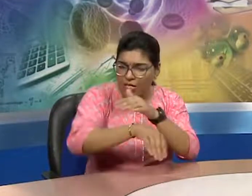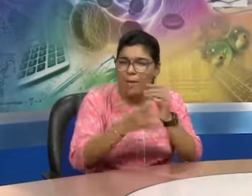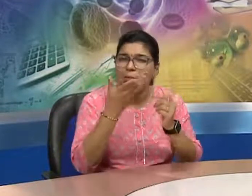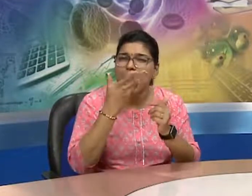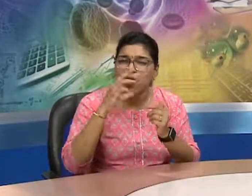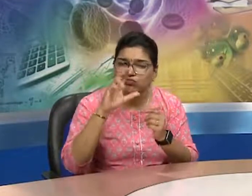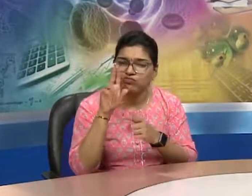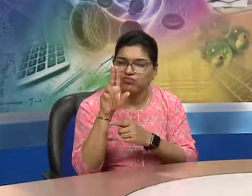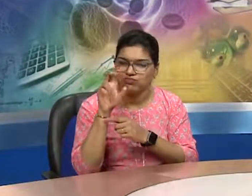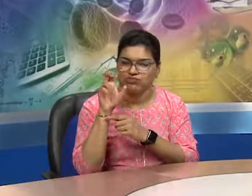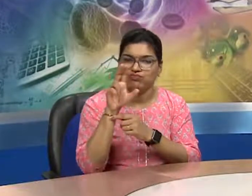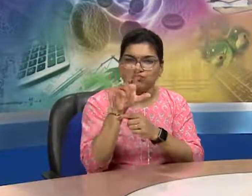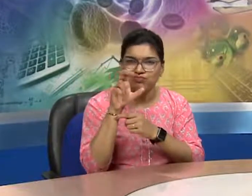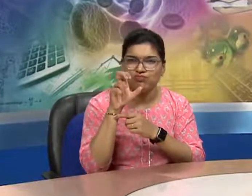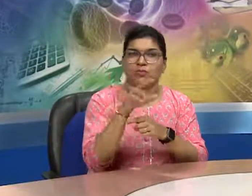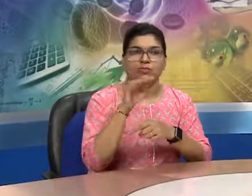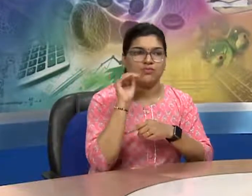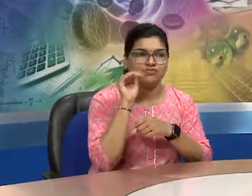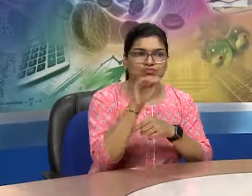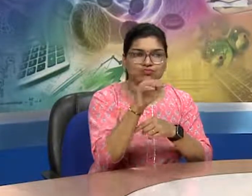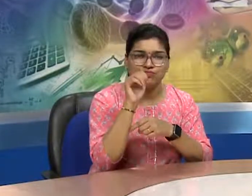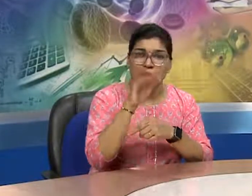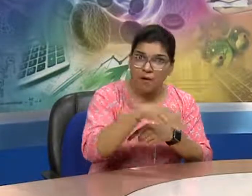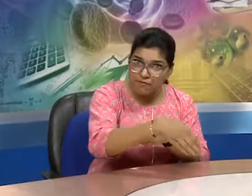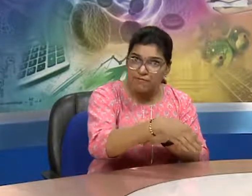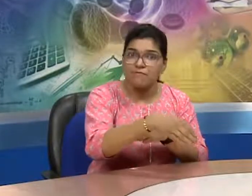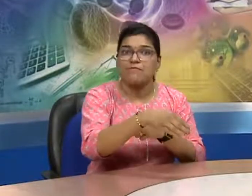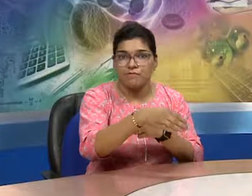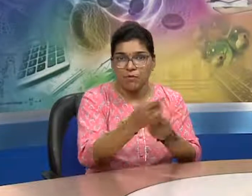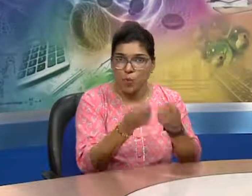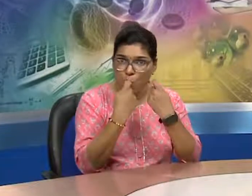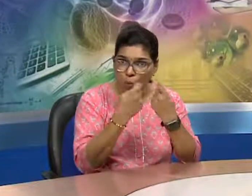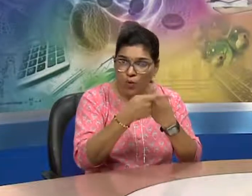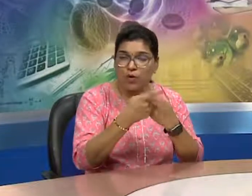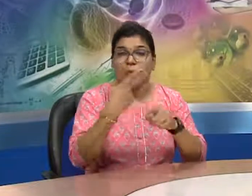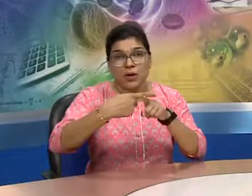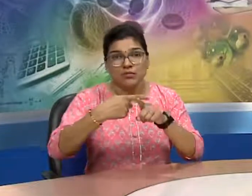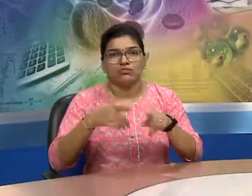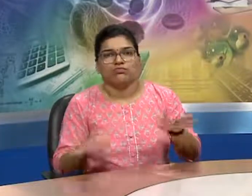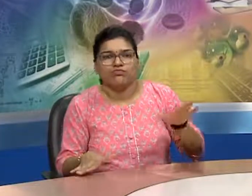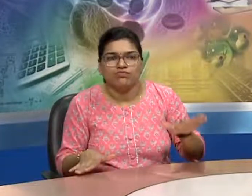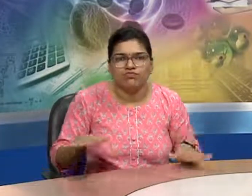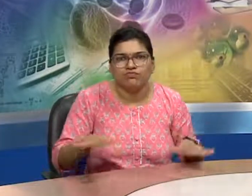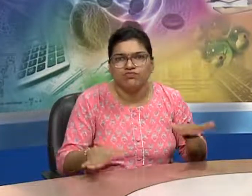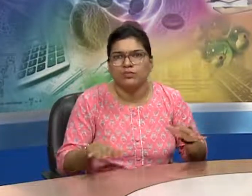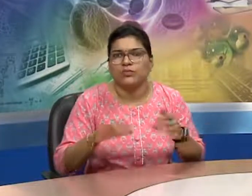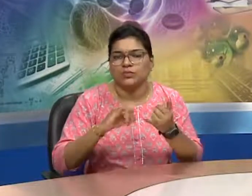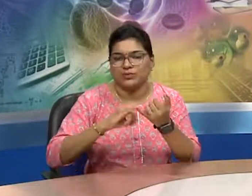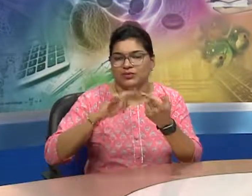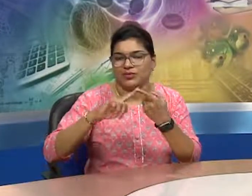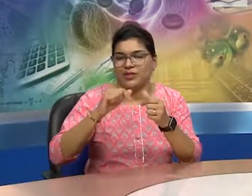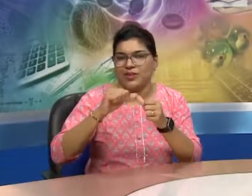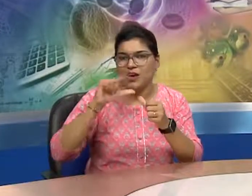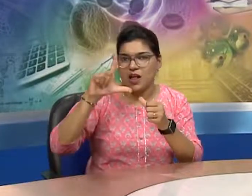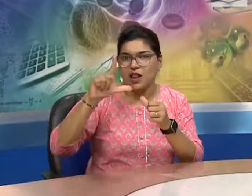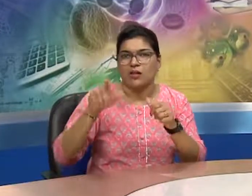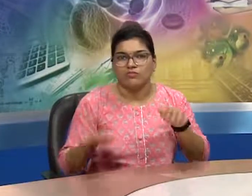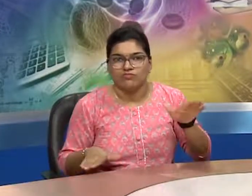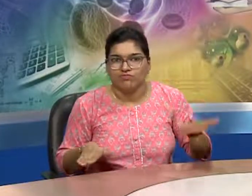small animal, it's a small water animal, you must have seen. And the seal,